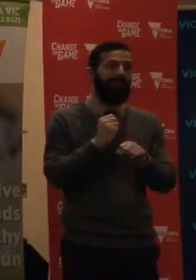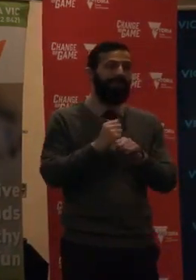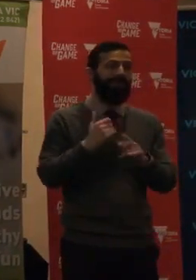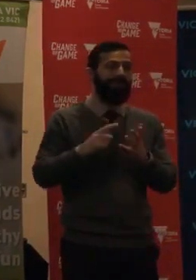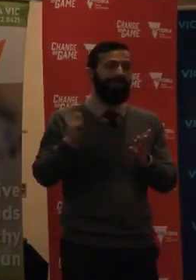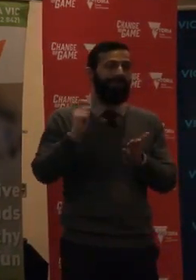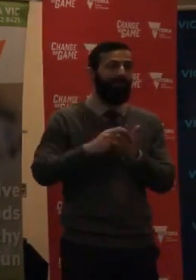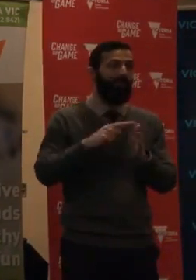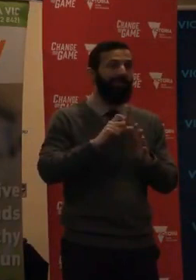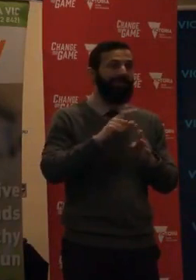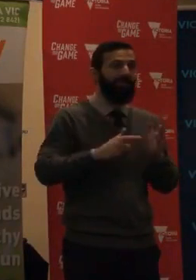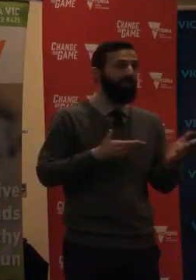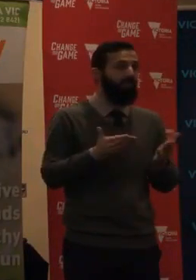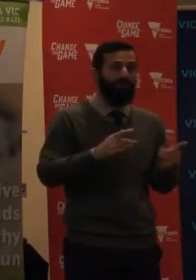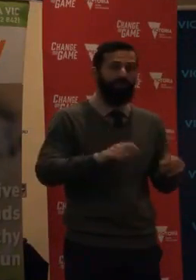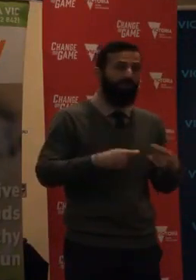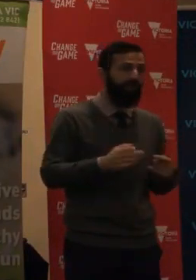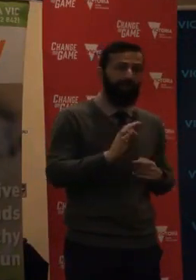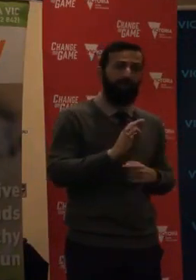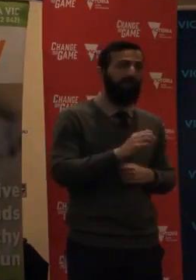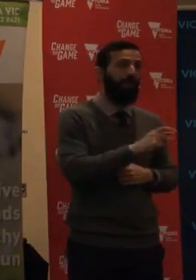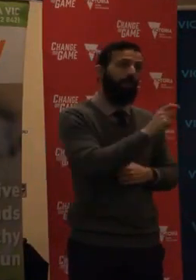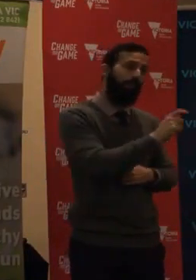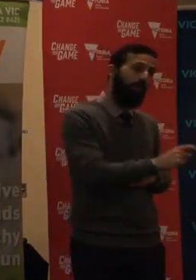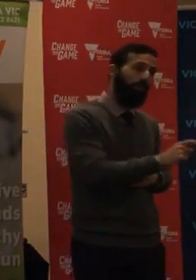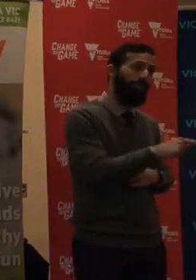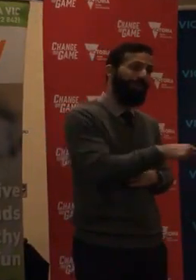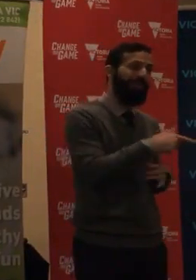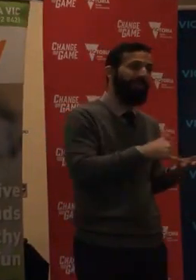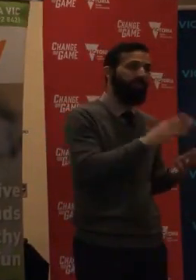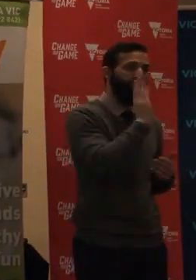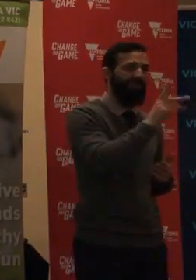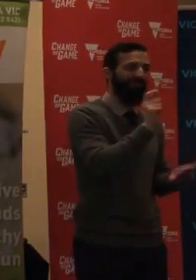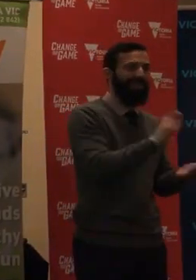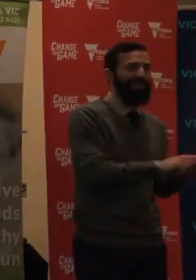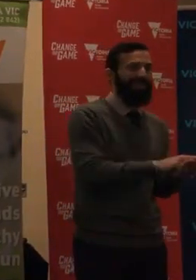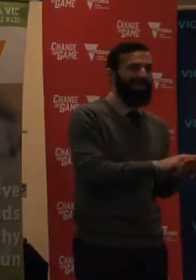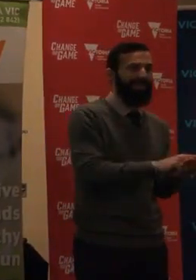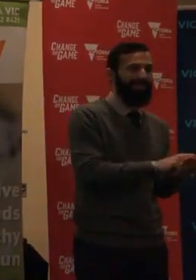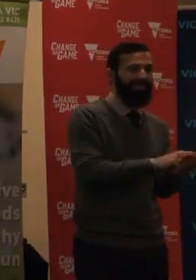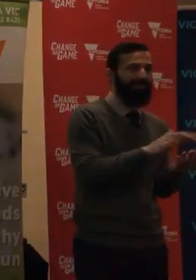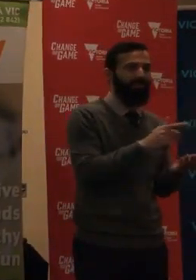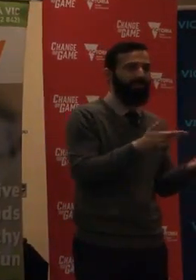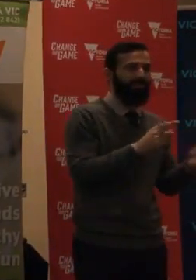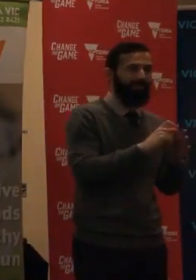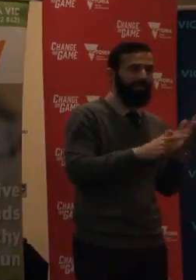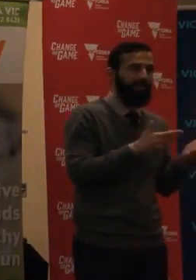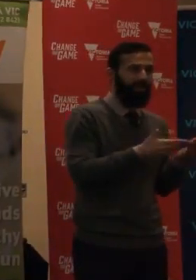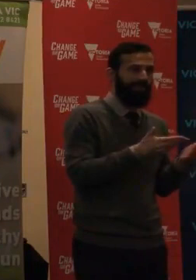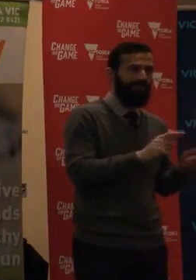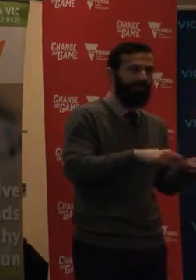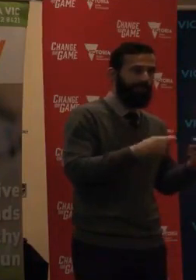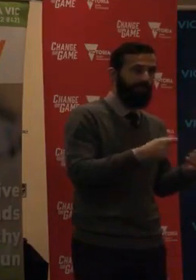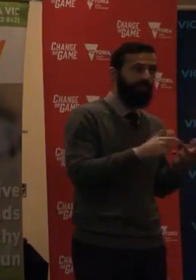of disability service provision. The person with disability is the direct funder of disability service provision, and therefore over